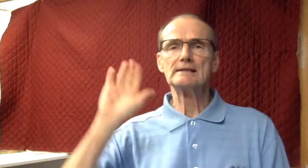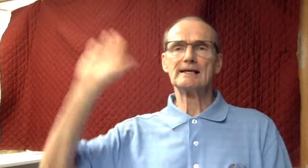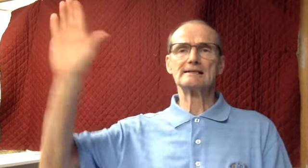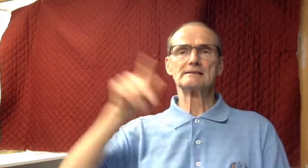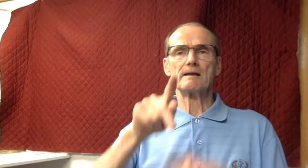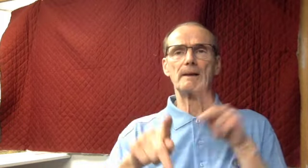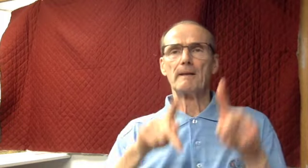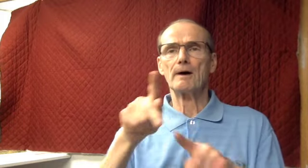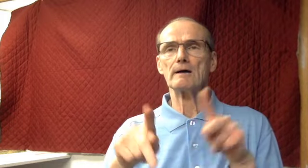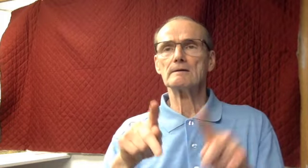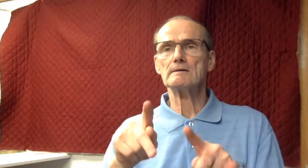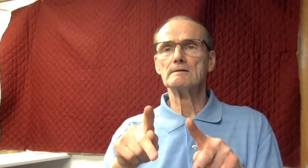then heirs,